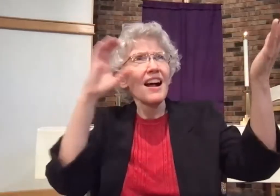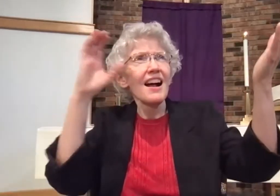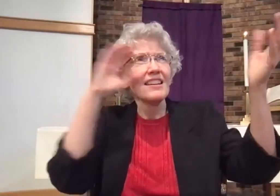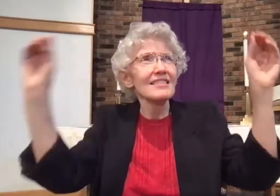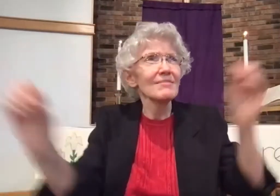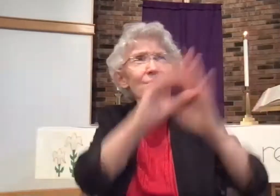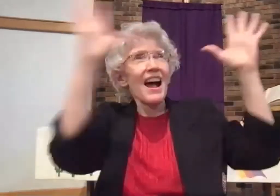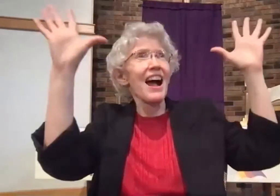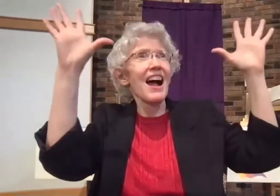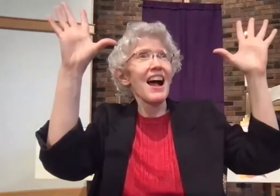The sun will turn dark